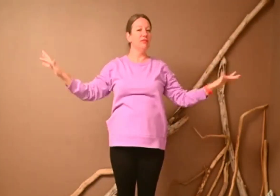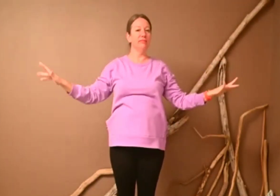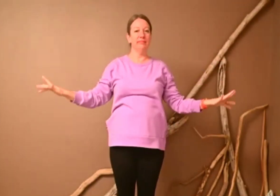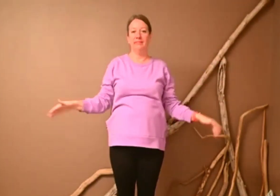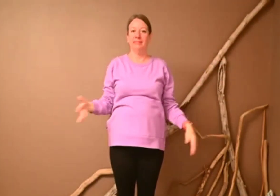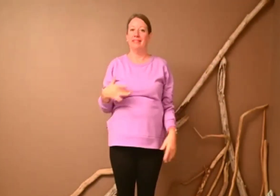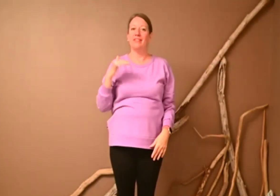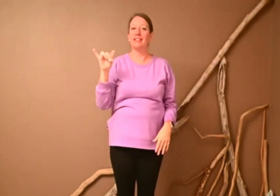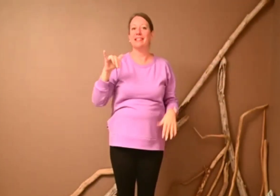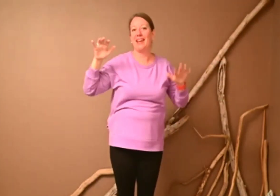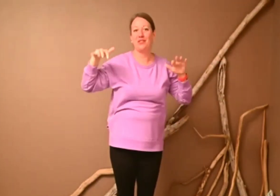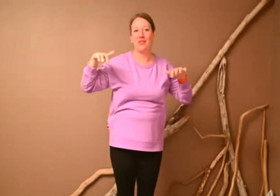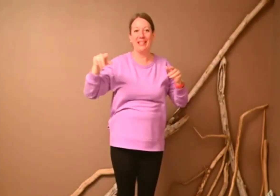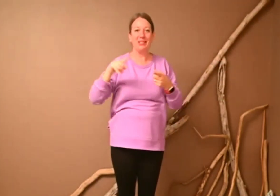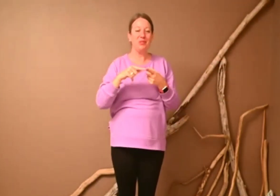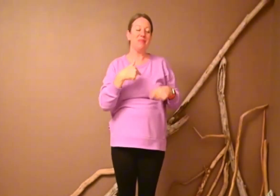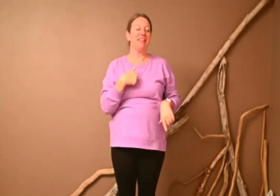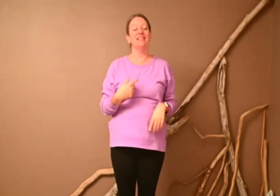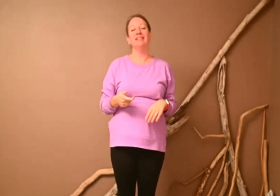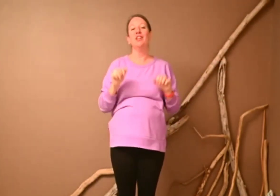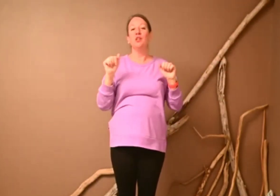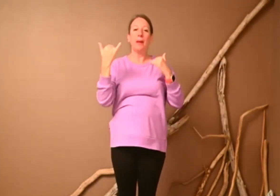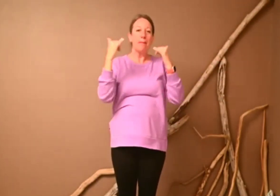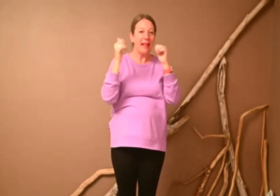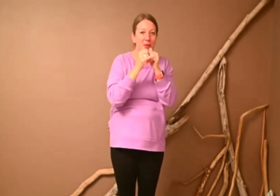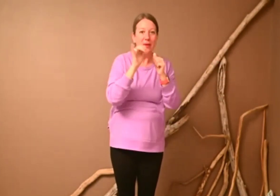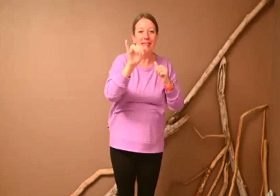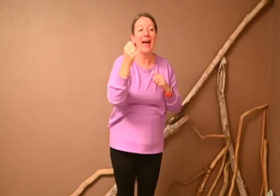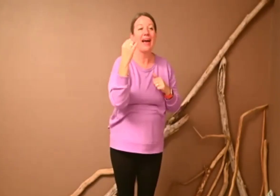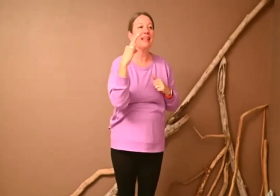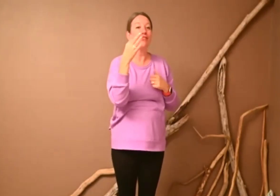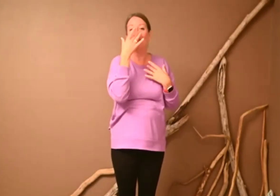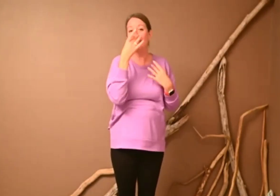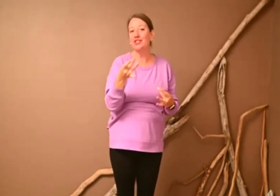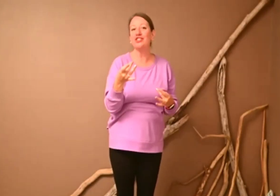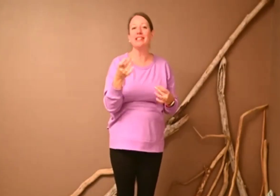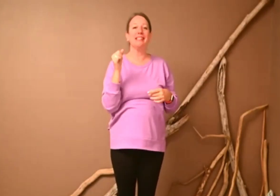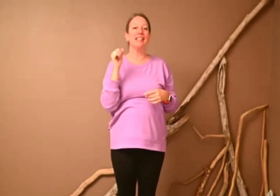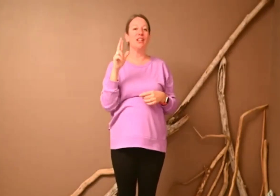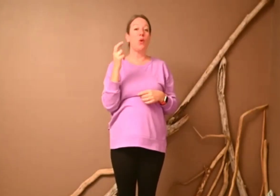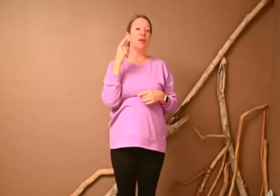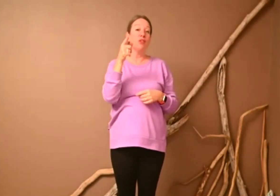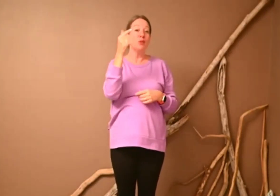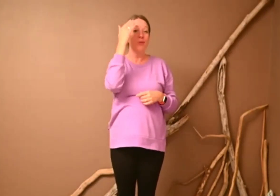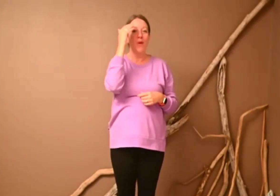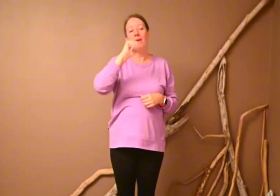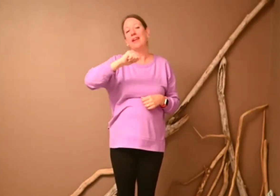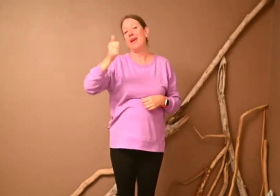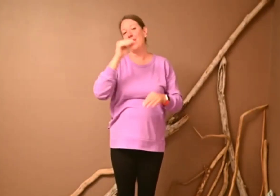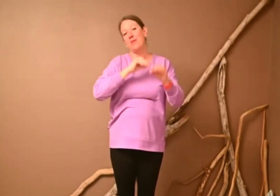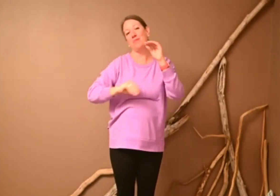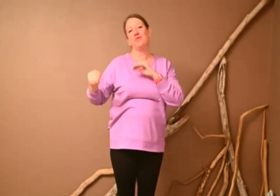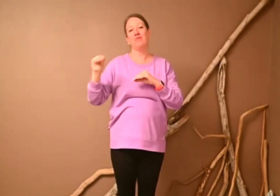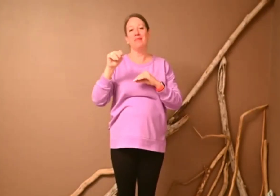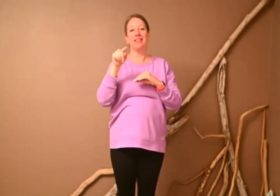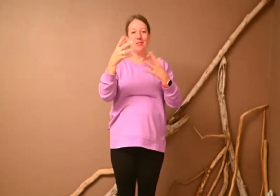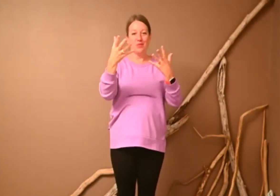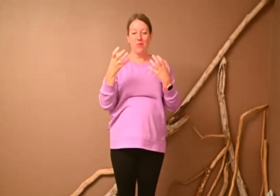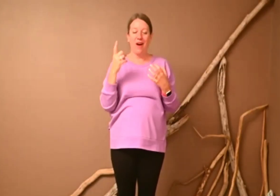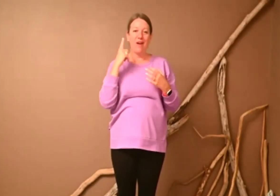fingers as I go up and then back down. Almost feels like rain to me. So if you're interested, you're welcome to sort of play around